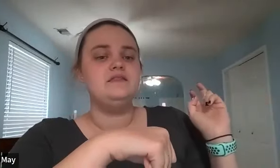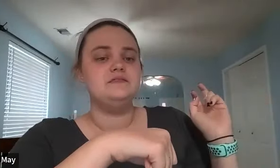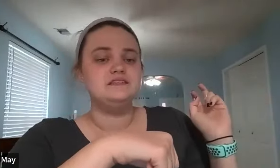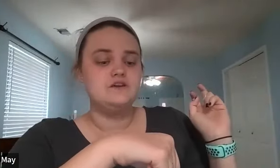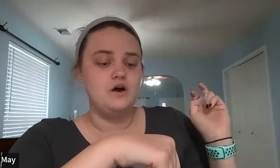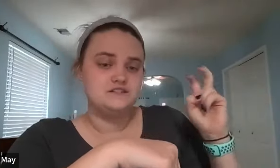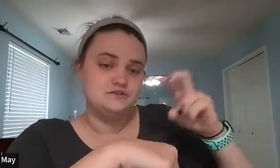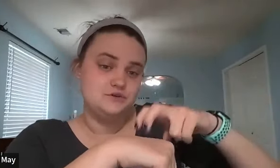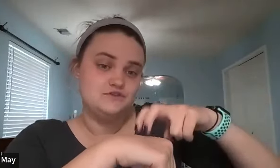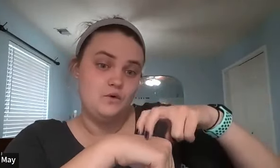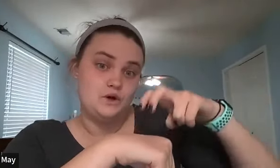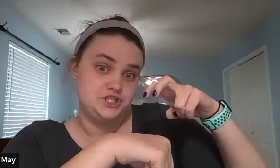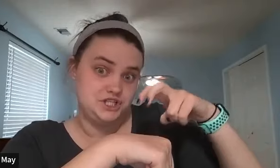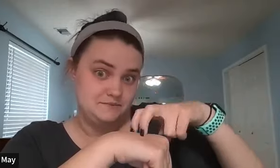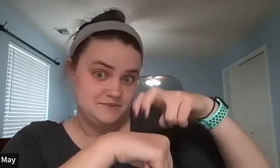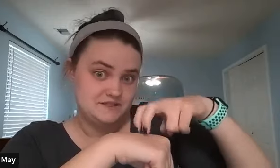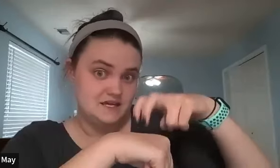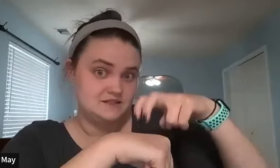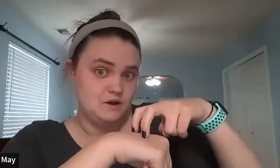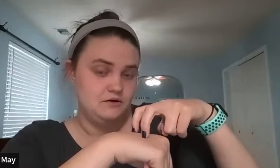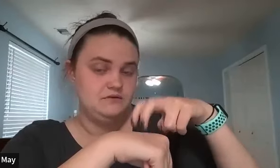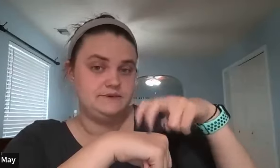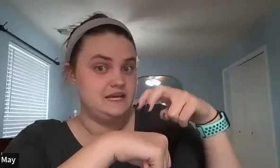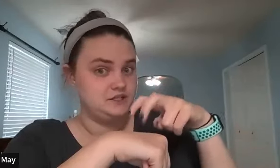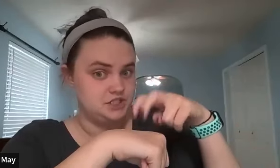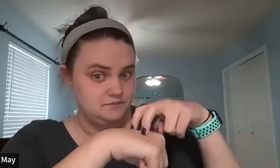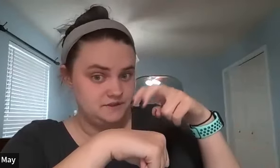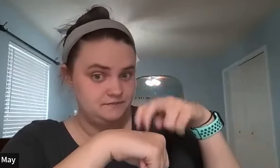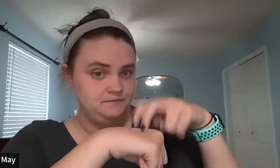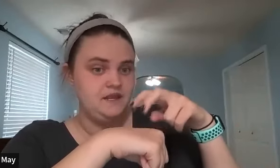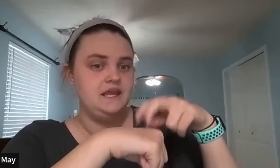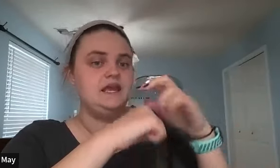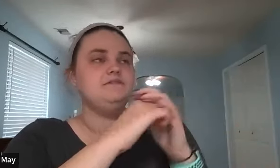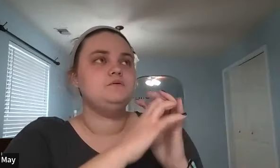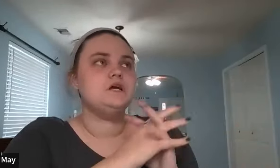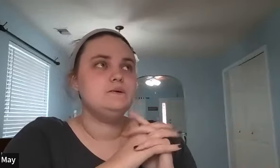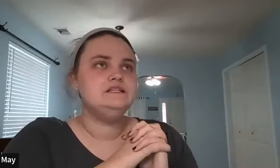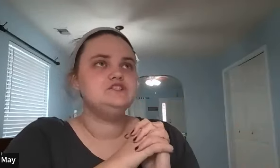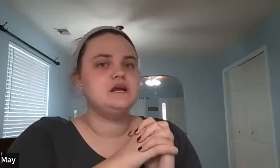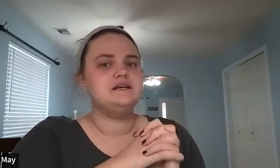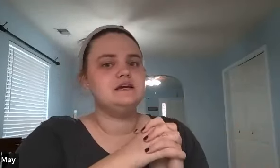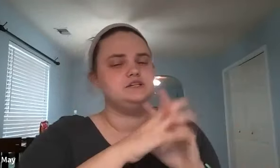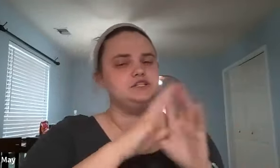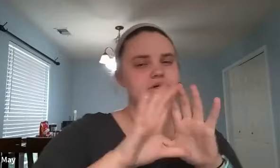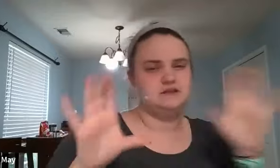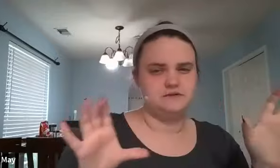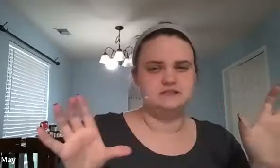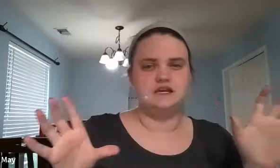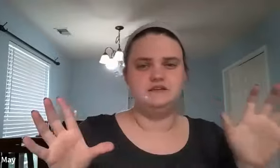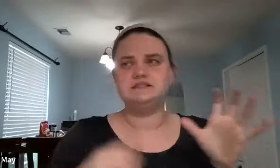This is also used for chips as well, like potato chips. If you were going to try to show a difference, like let's say